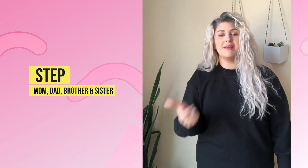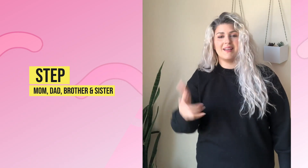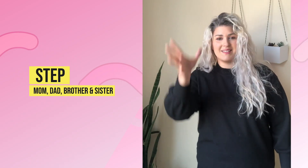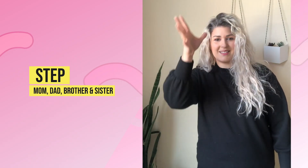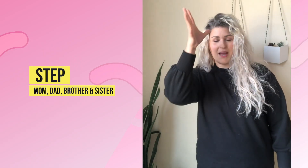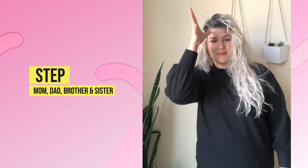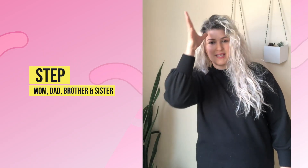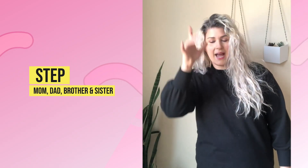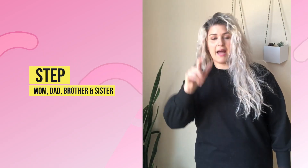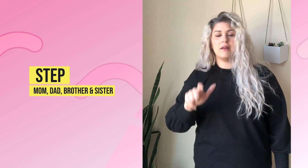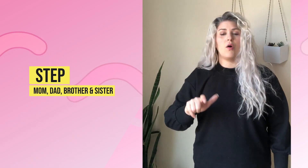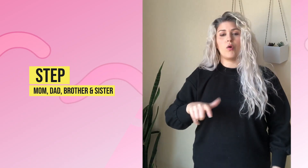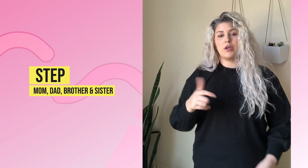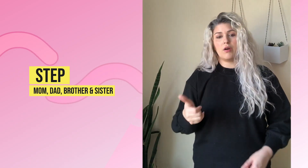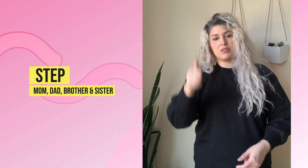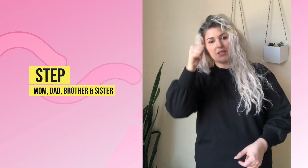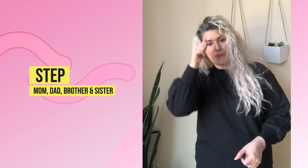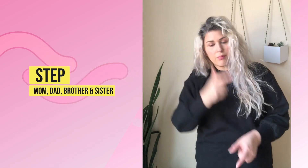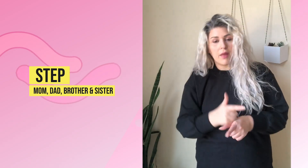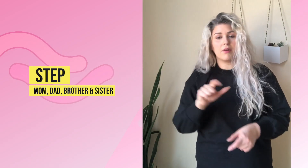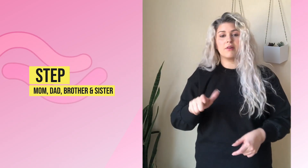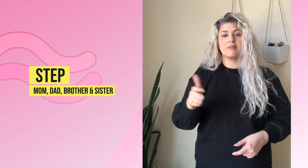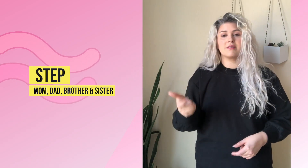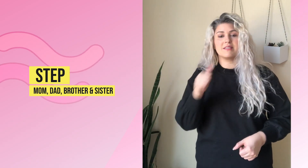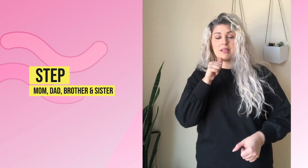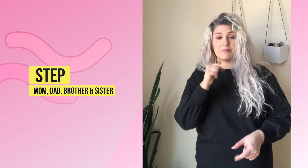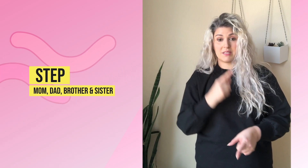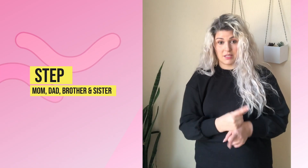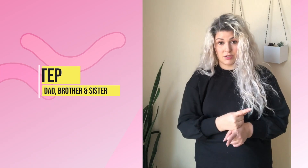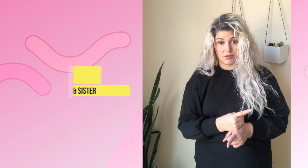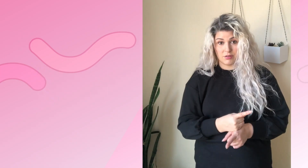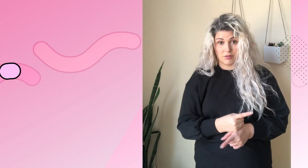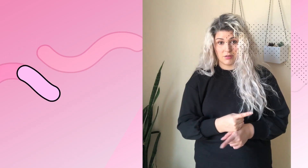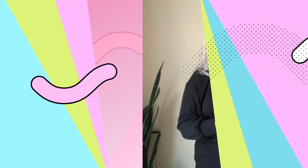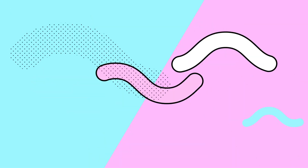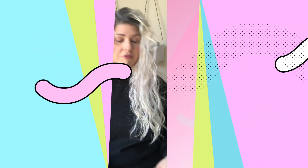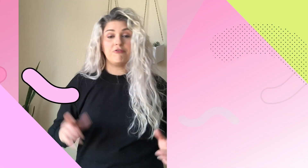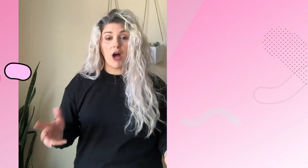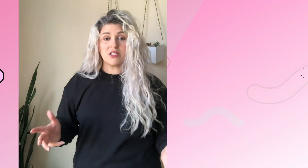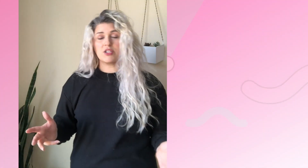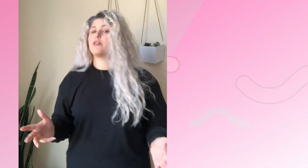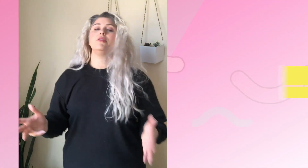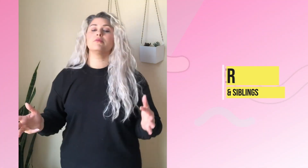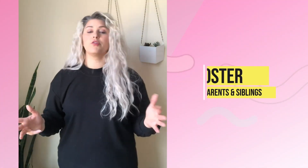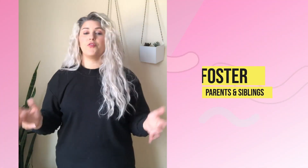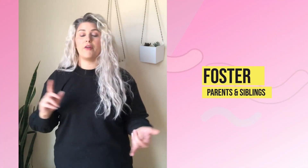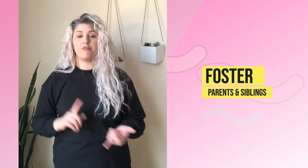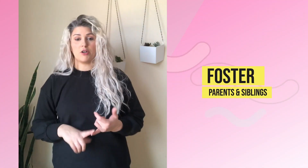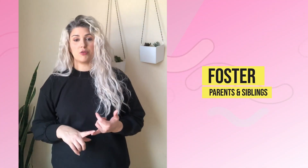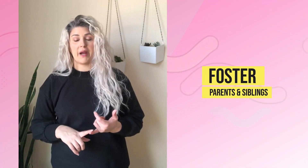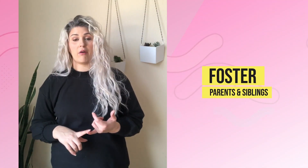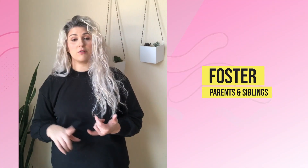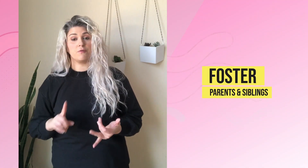Stepmom, stepdad. Or you can go stepbrother, stepsister. Foster, so if you've